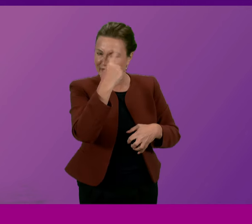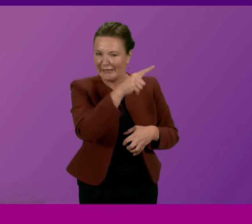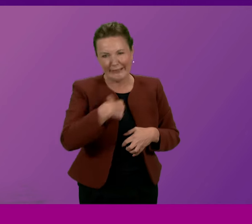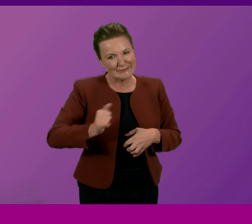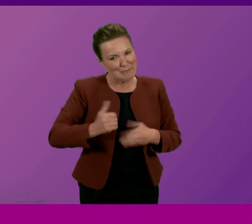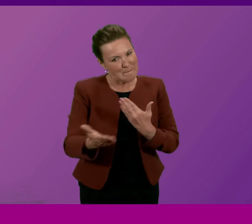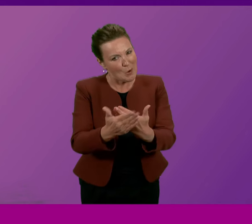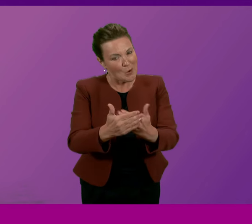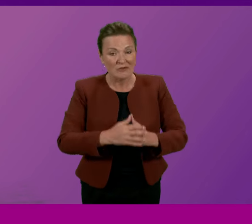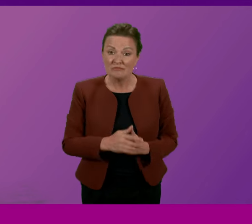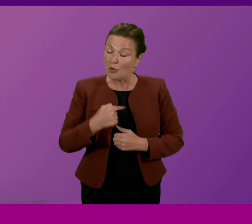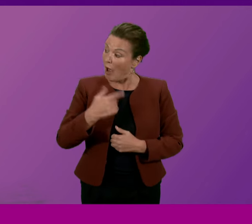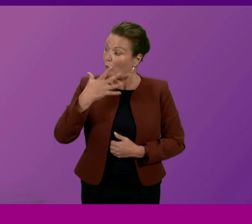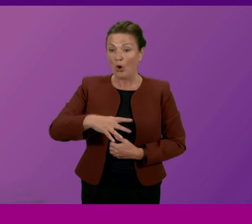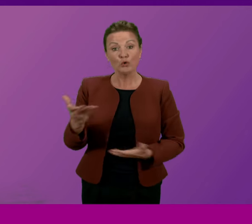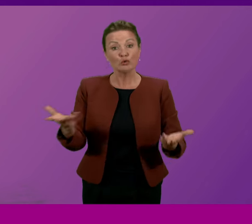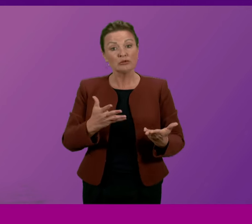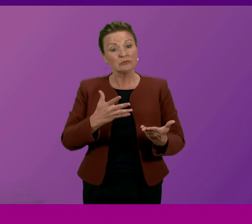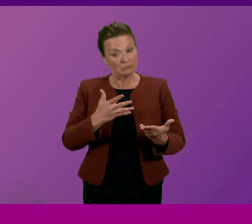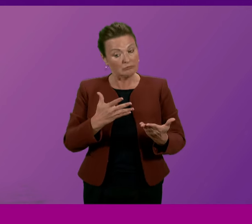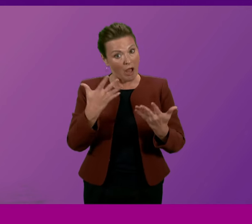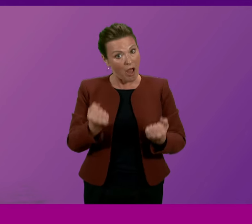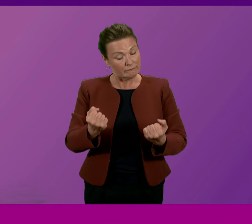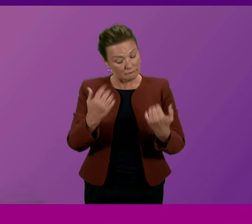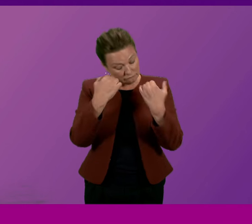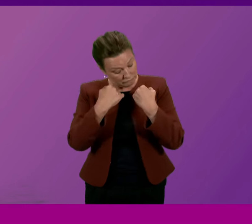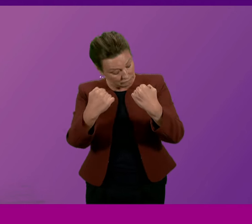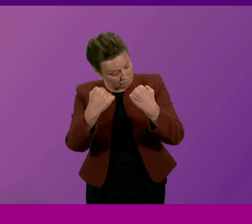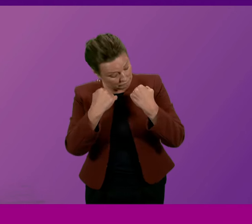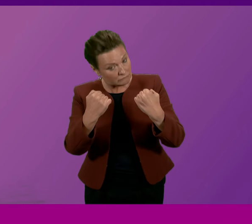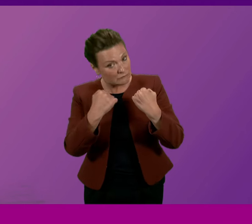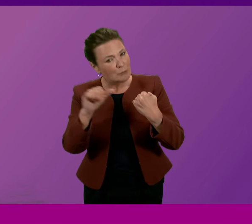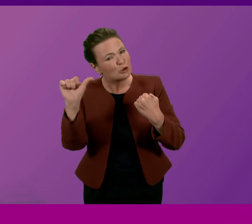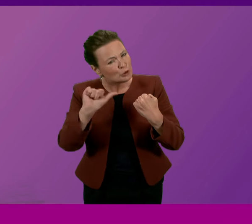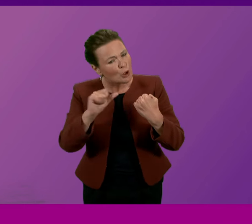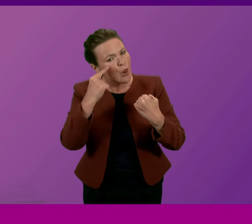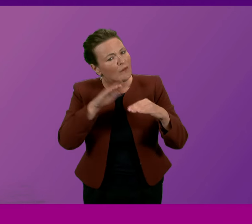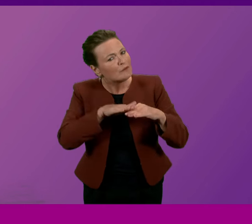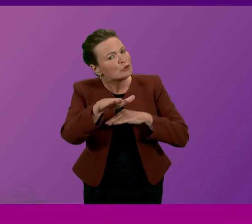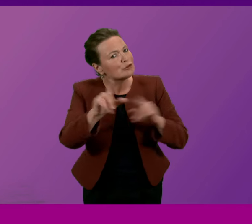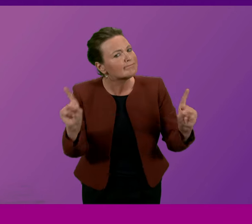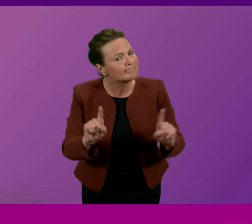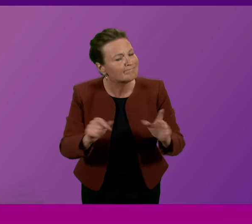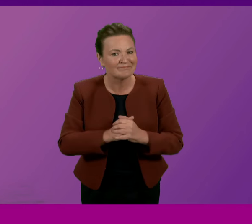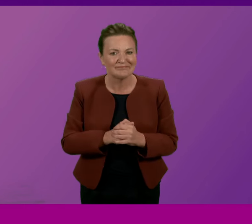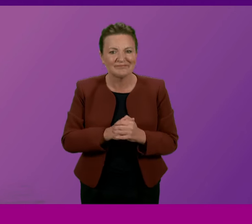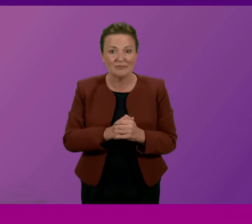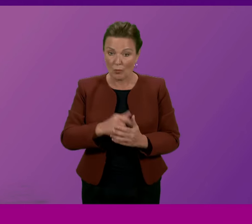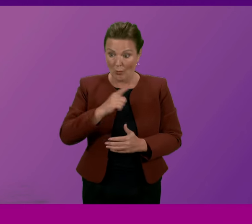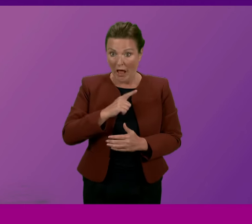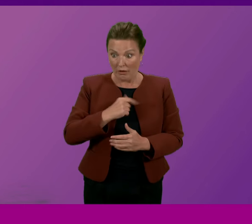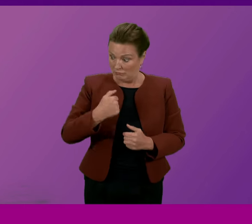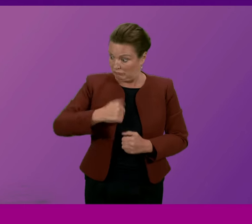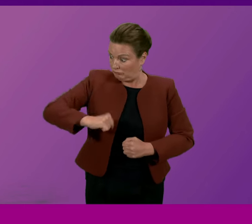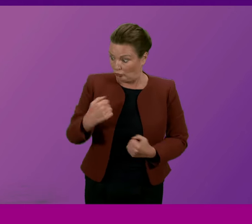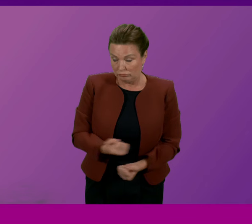while today is a time for reflection, it's also a time to look to the future. Because despite the change that devolution has